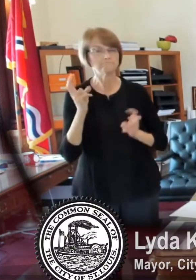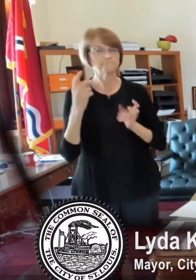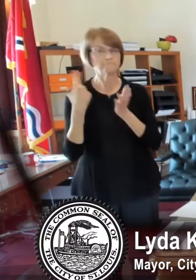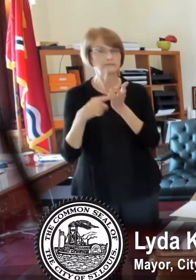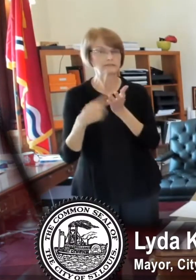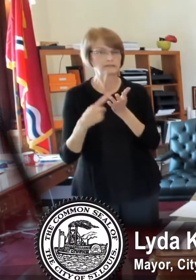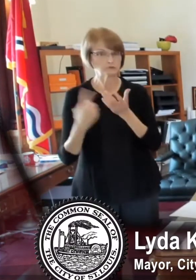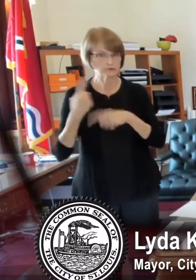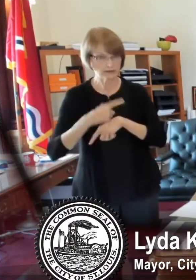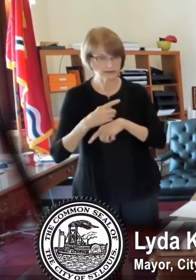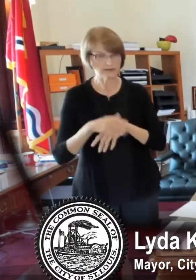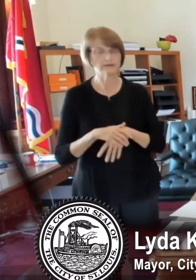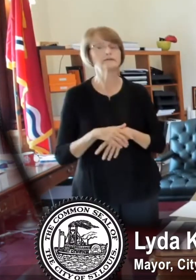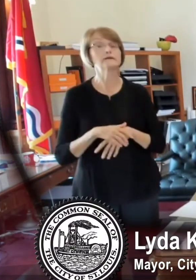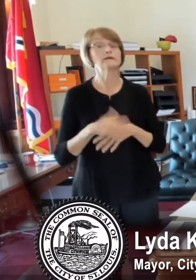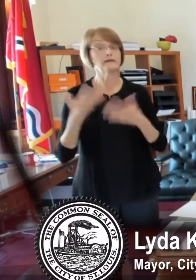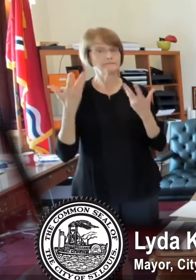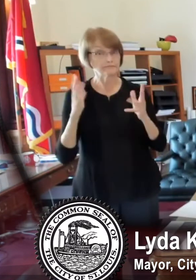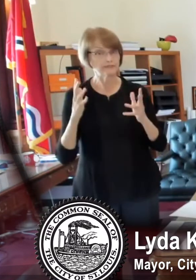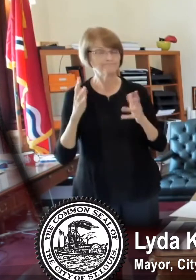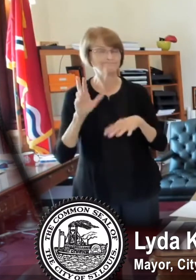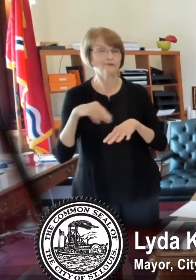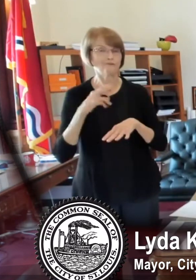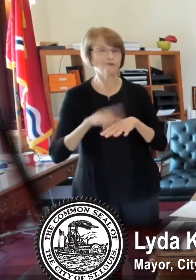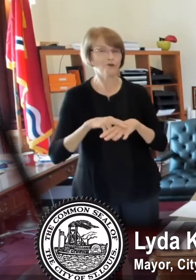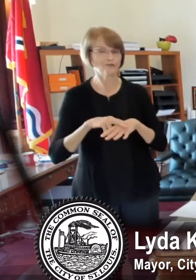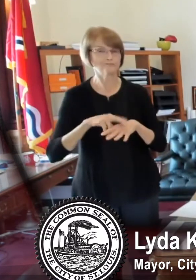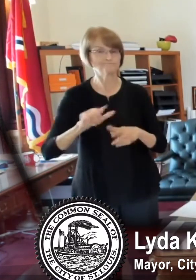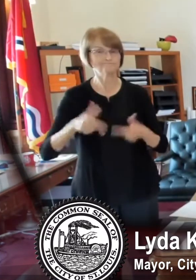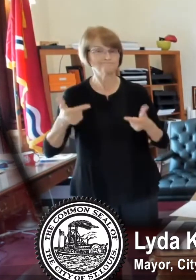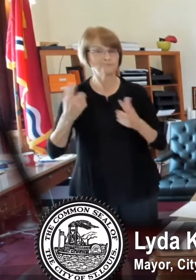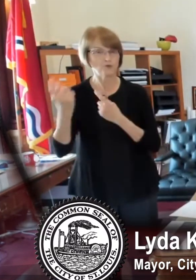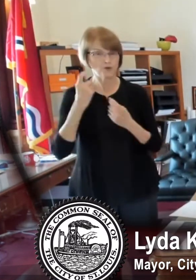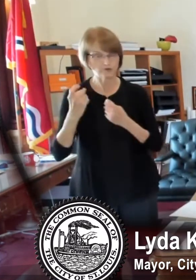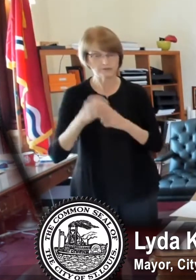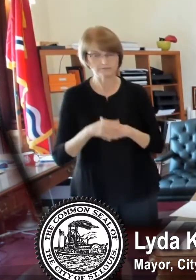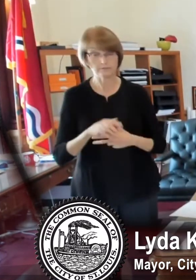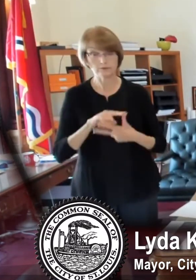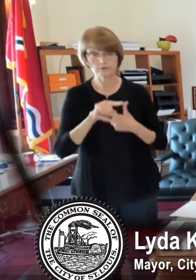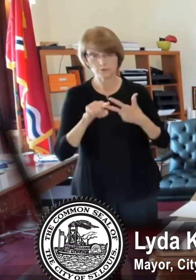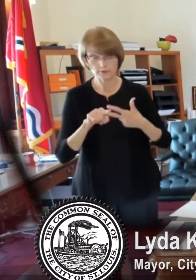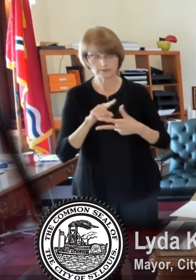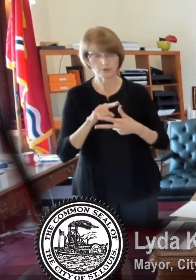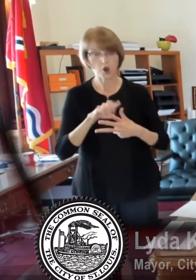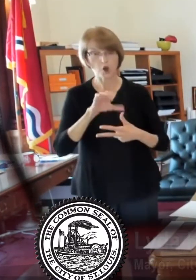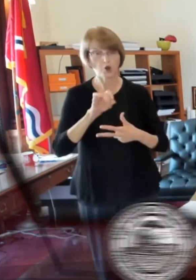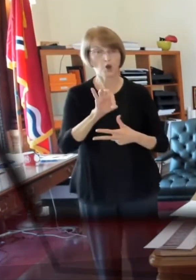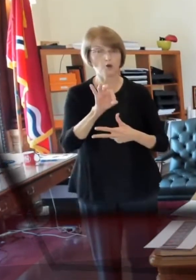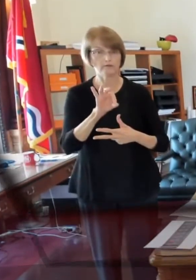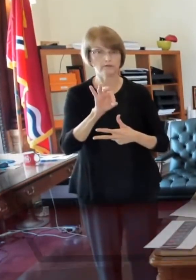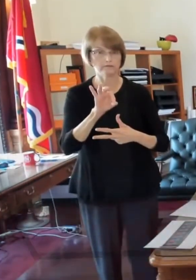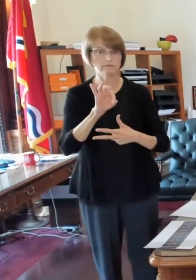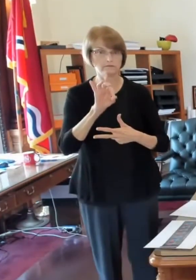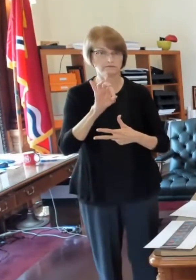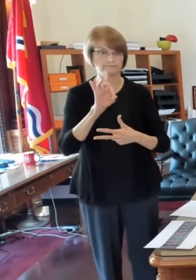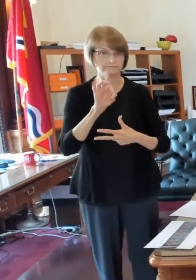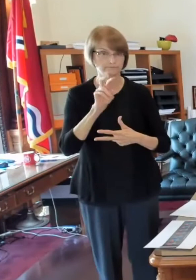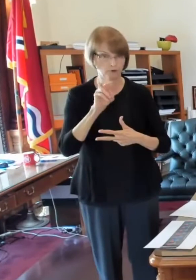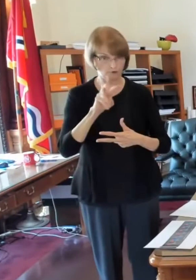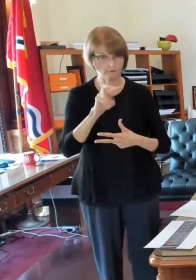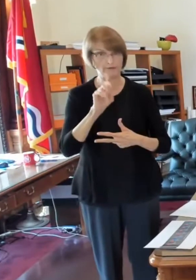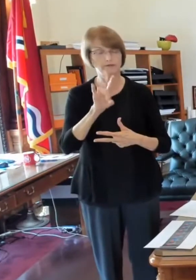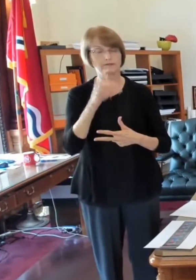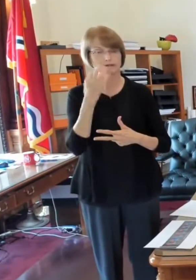today, and then, of course, we're going to take your questions. The two or three things are, we're going to talk about COVID first, and then I'm going to